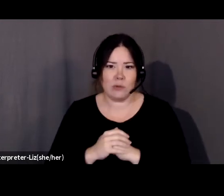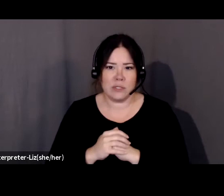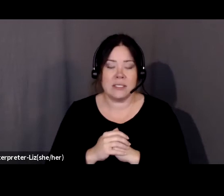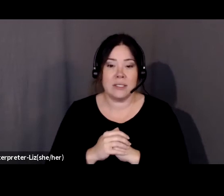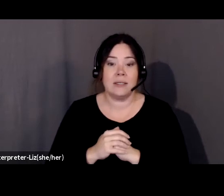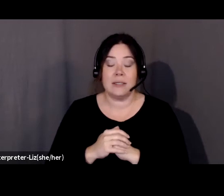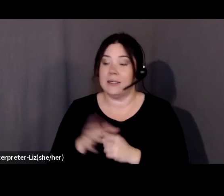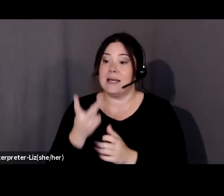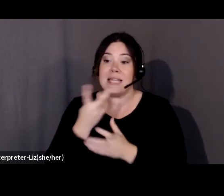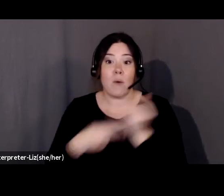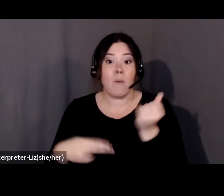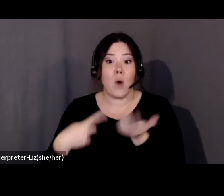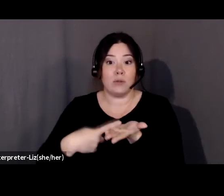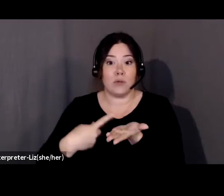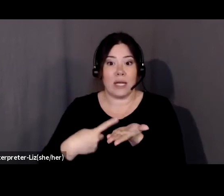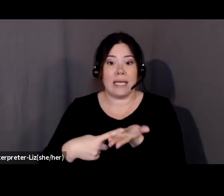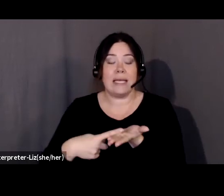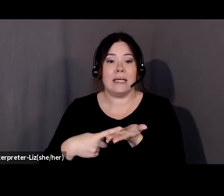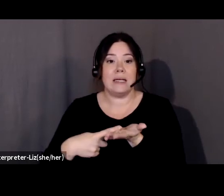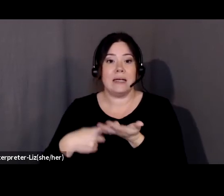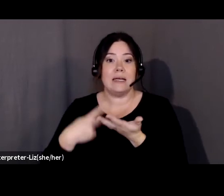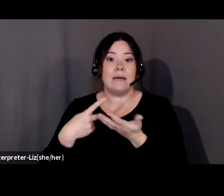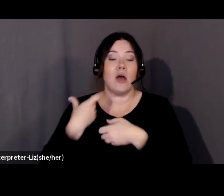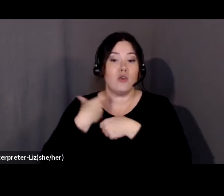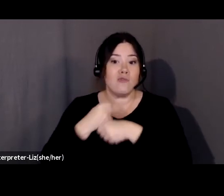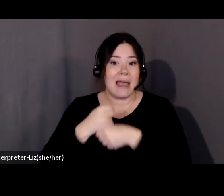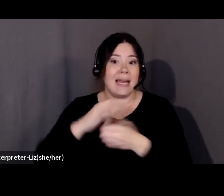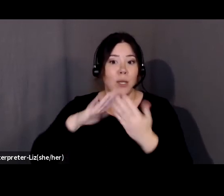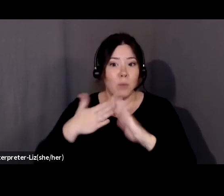they were both talking about creating communities and